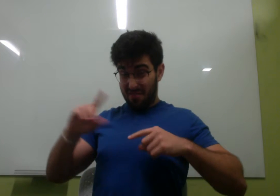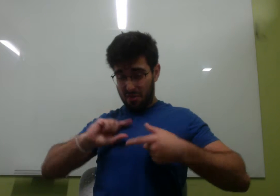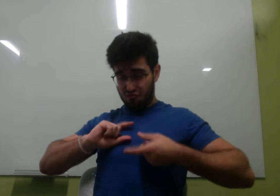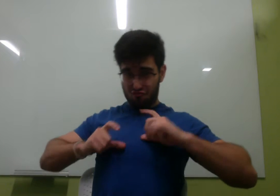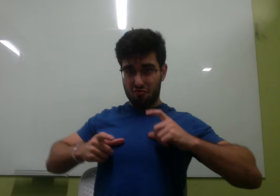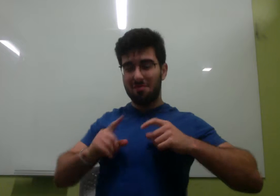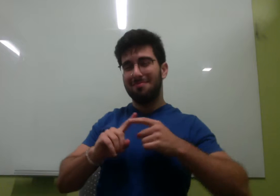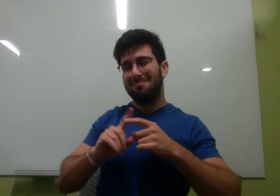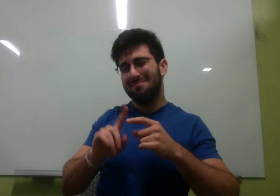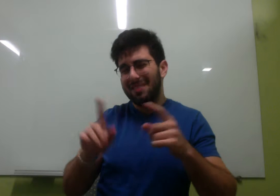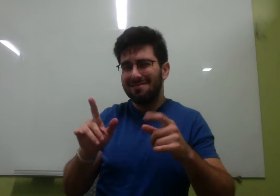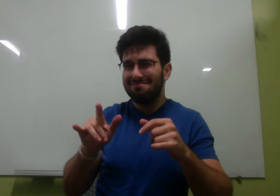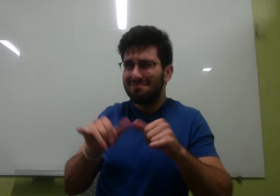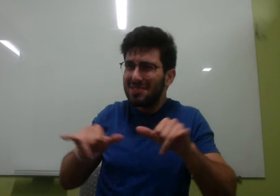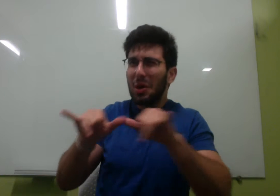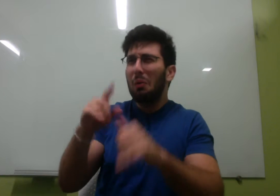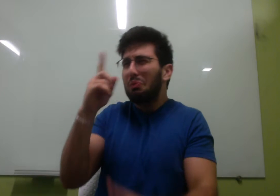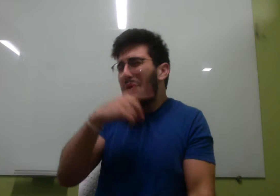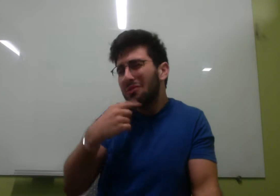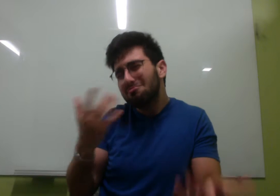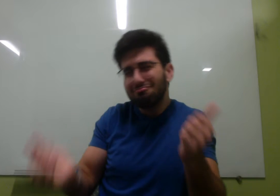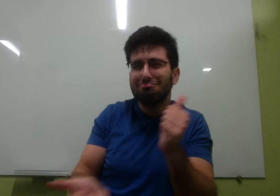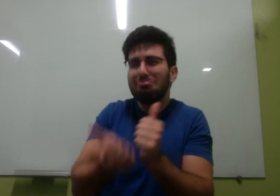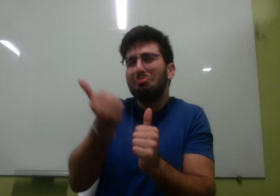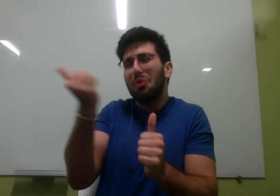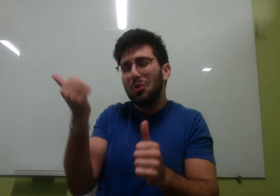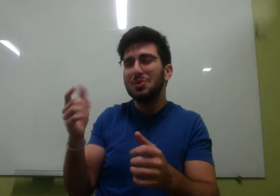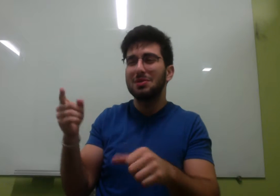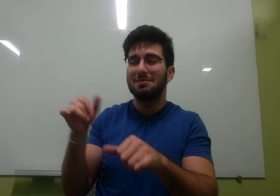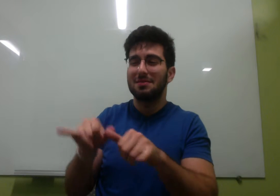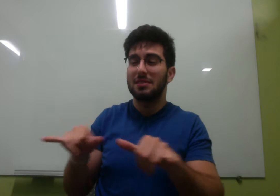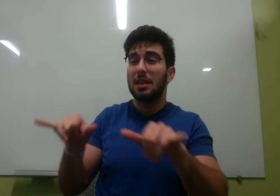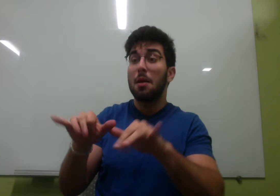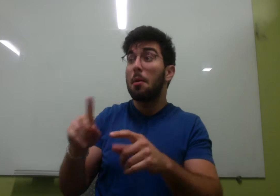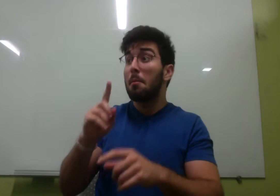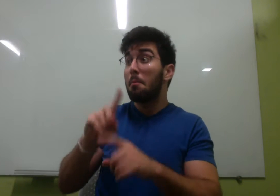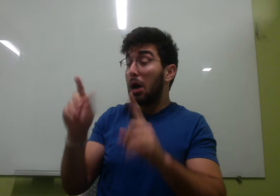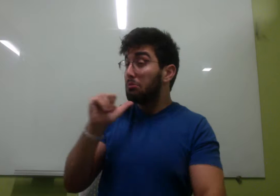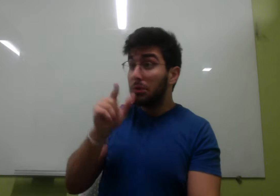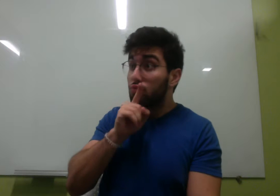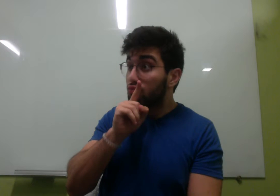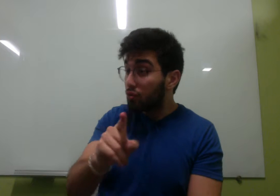eat, they're going to have a different sort of pattern going on, and then each one is unique unto itself. Right. So in